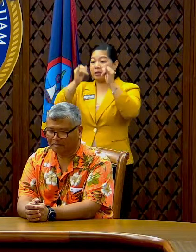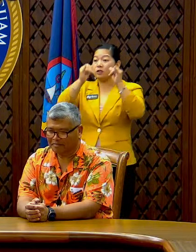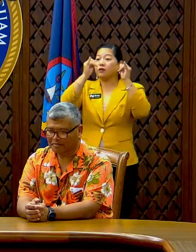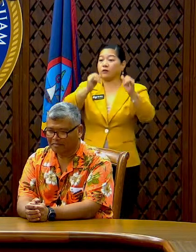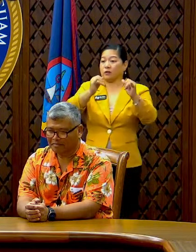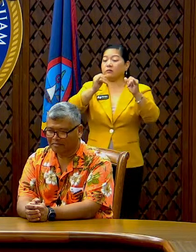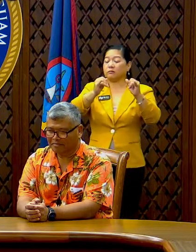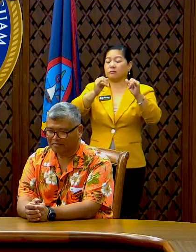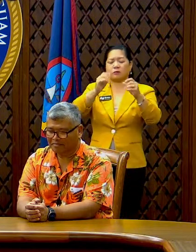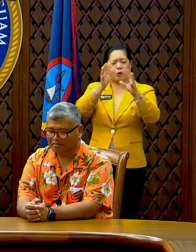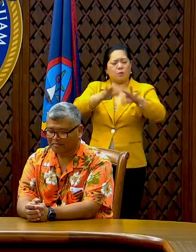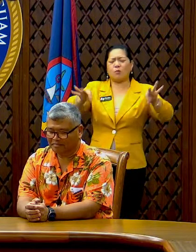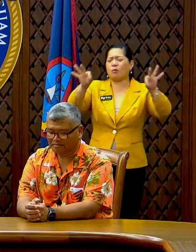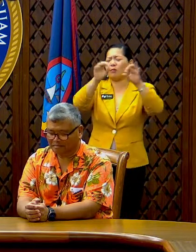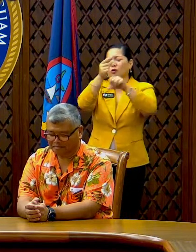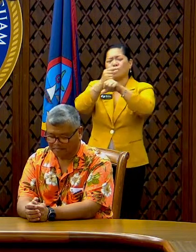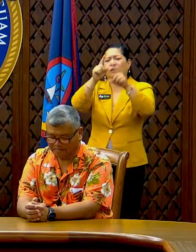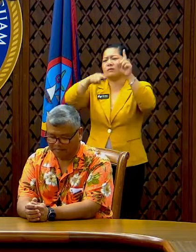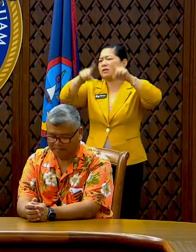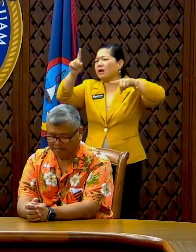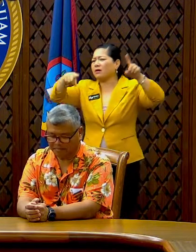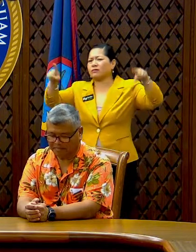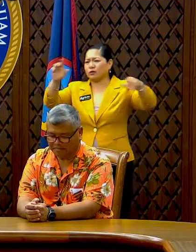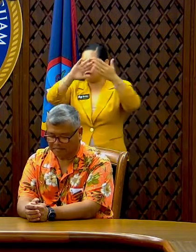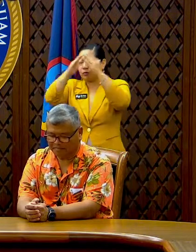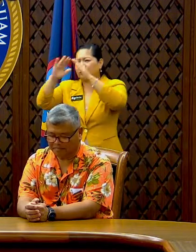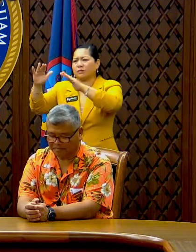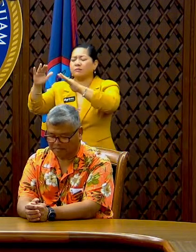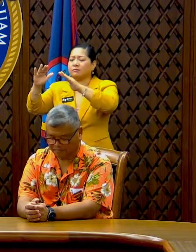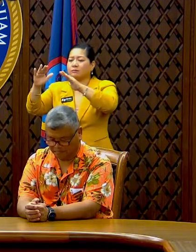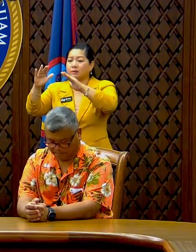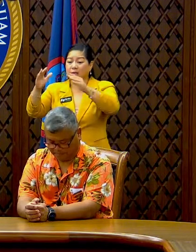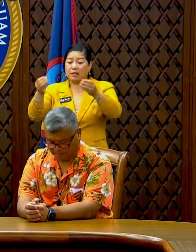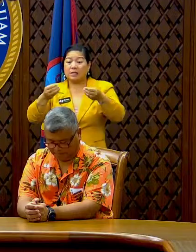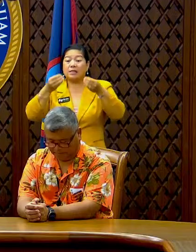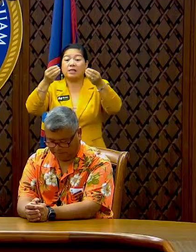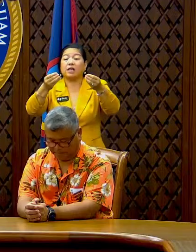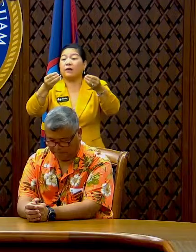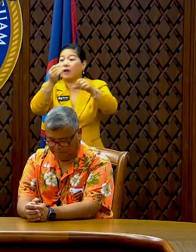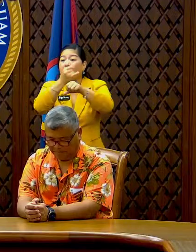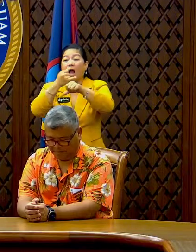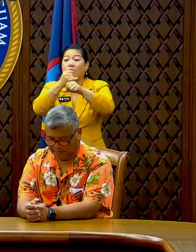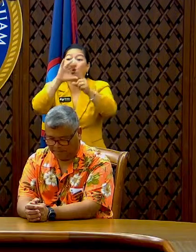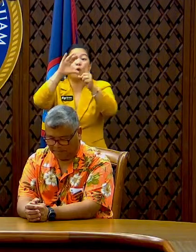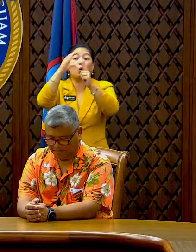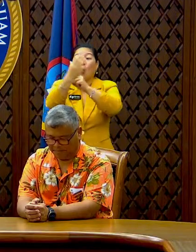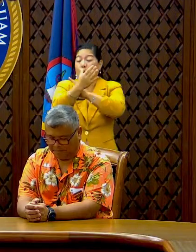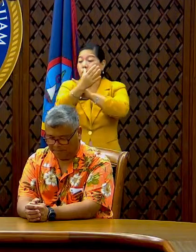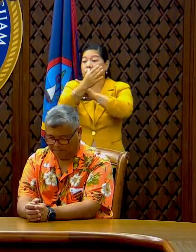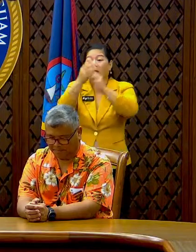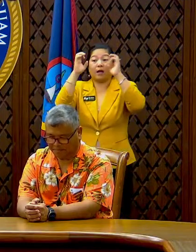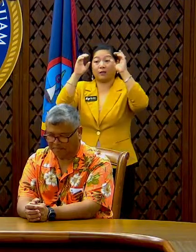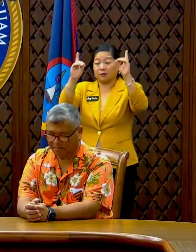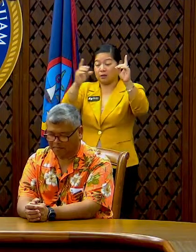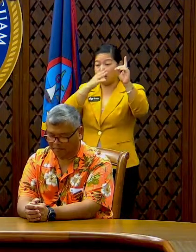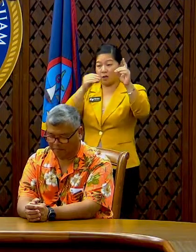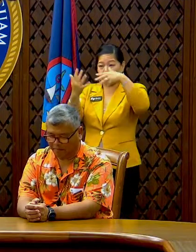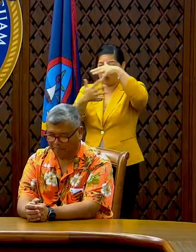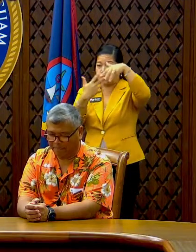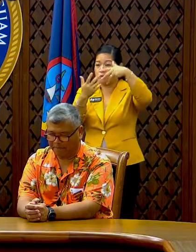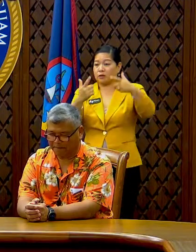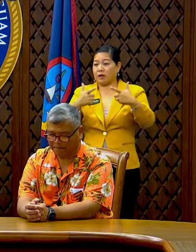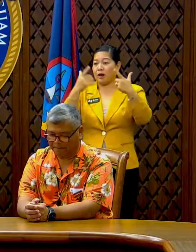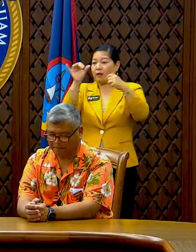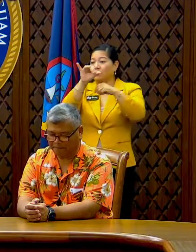are a vital part of Guam's diverse community, contributing to the island's cultural, economic, educational, and social